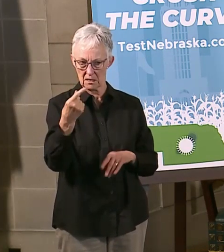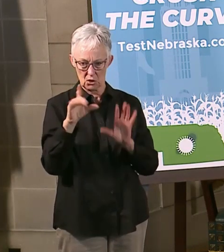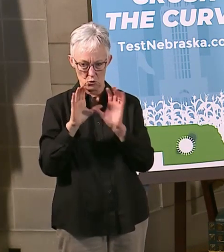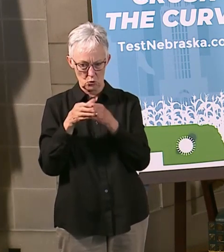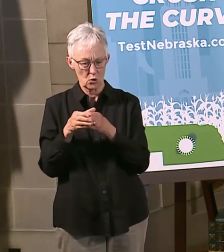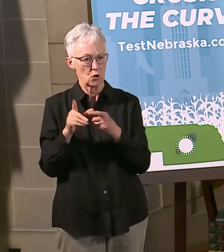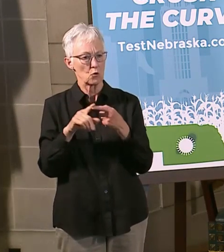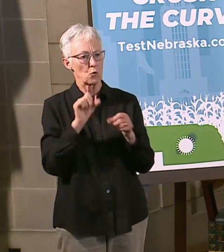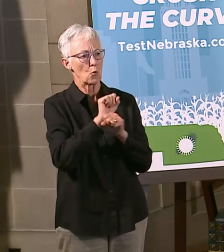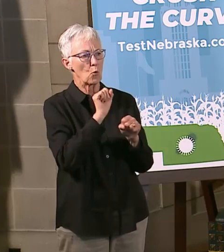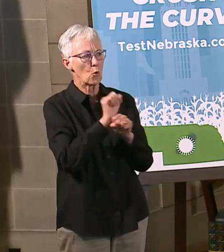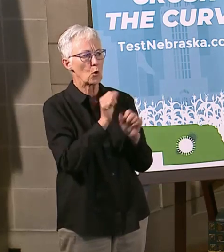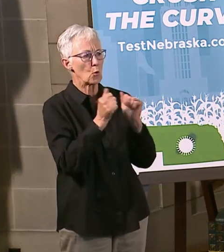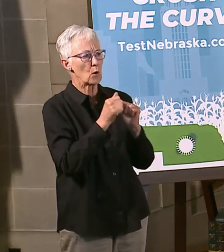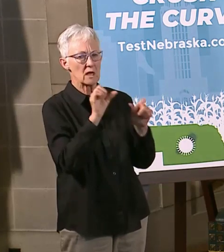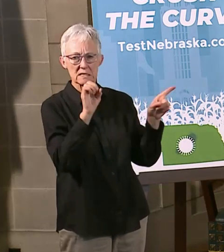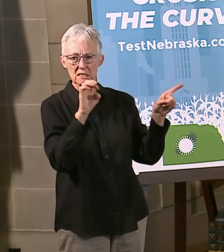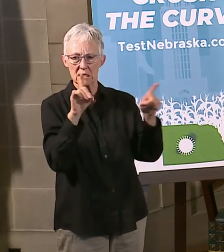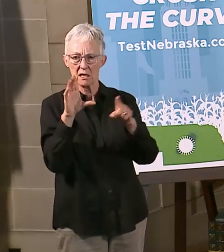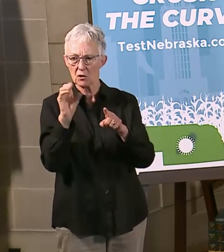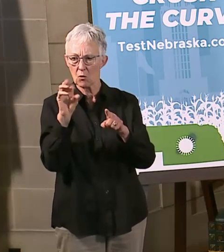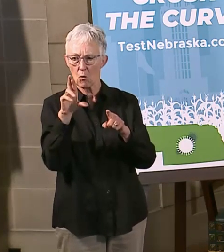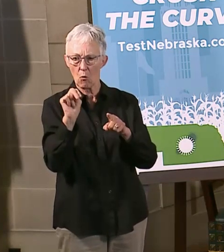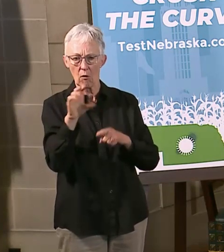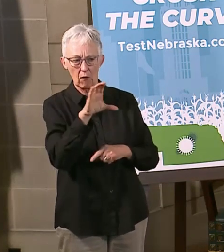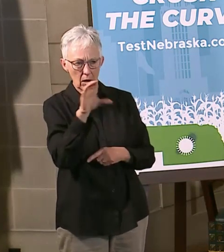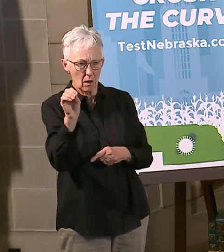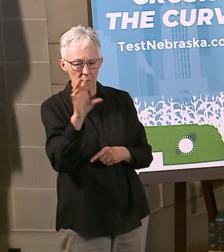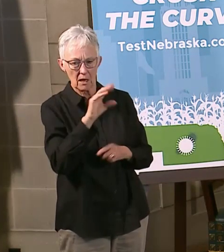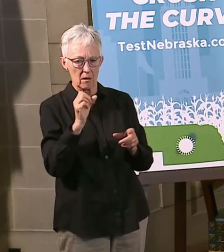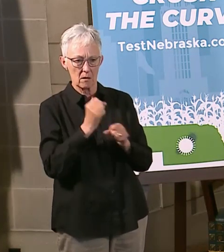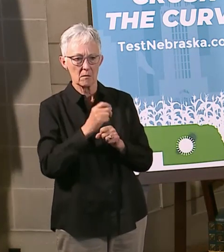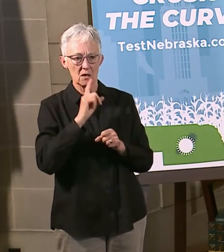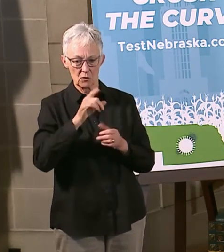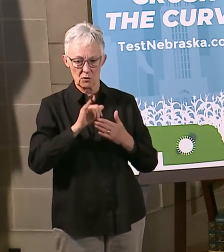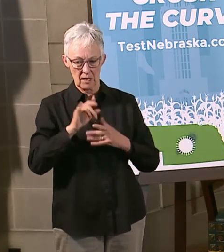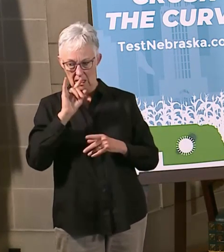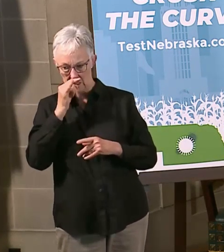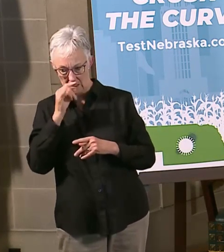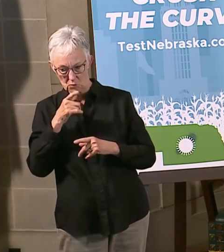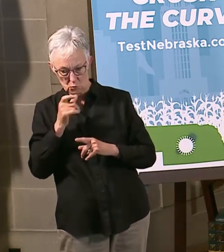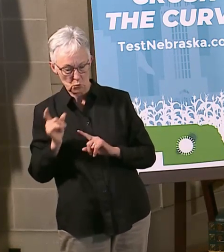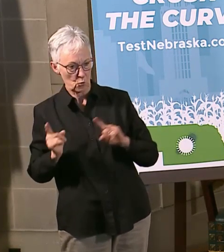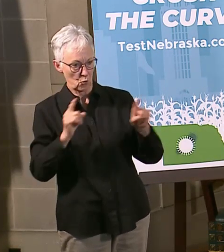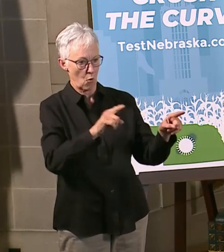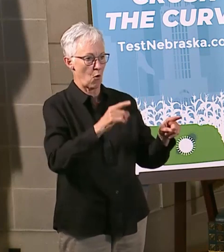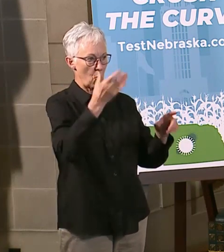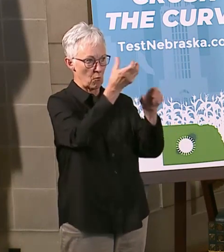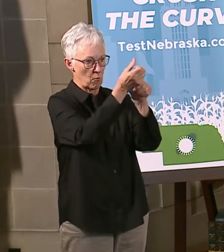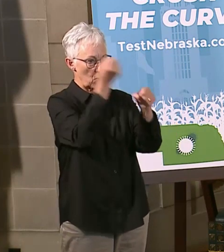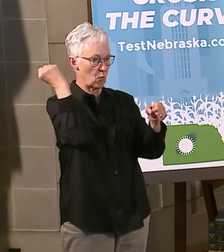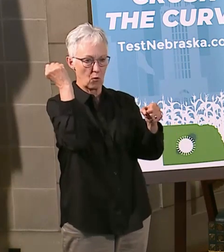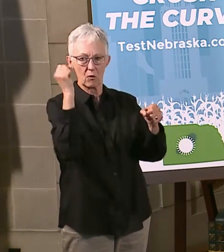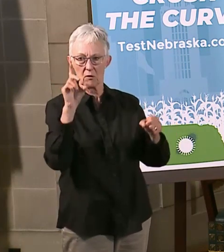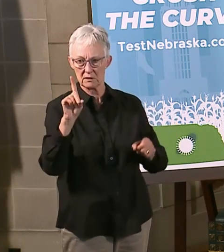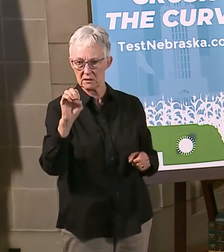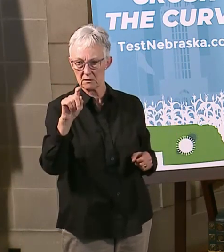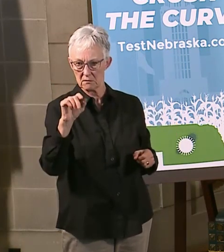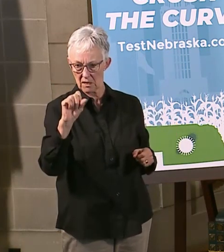companies around what can be done to make sure we're socially distancing with regard to folks who are doing detasseling here in the state of